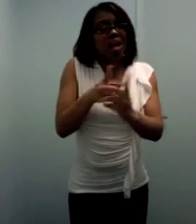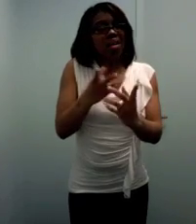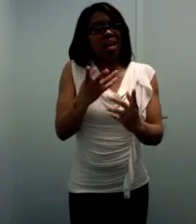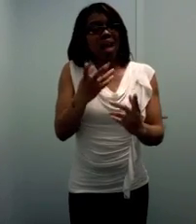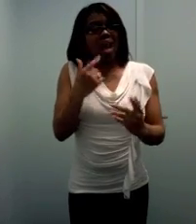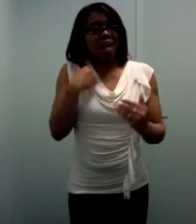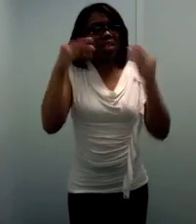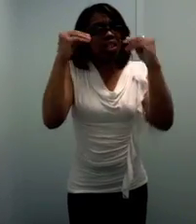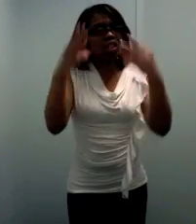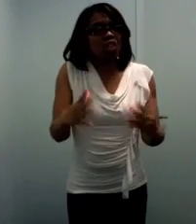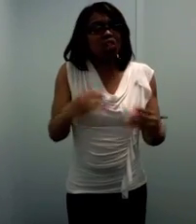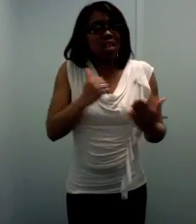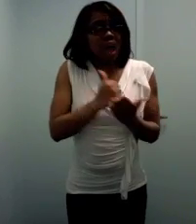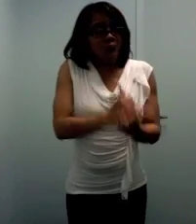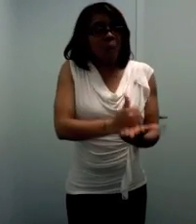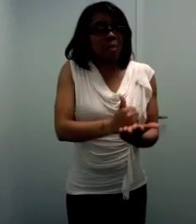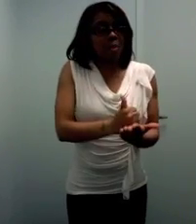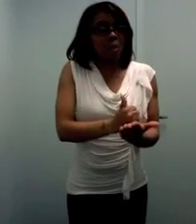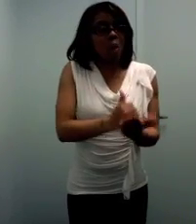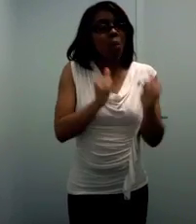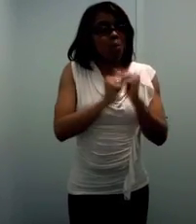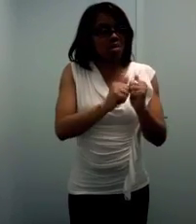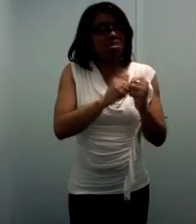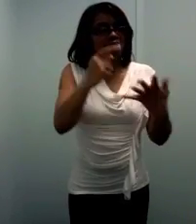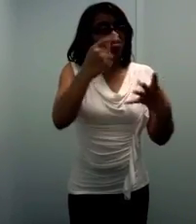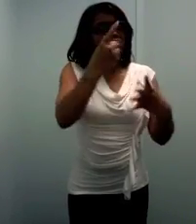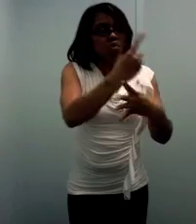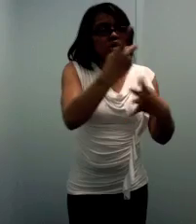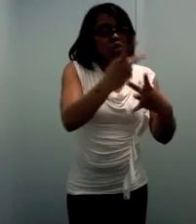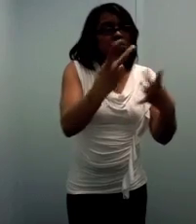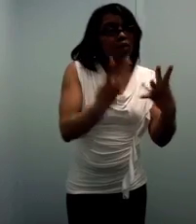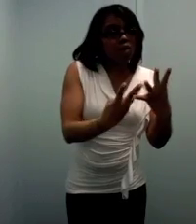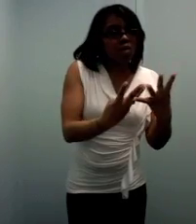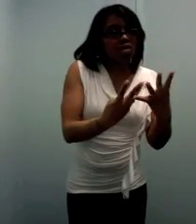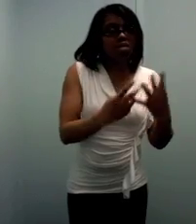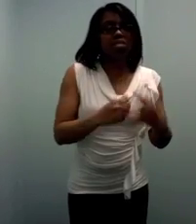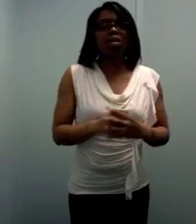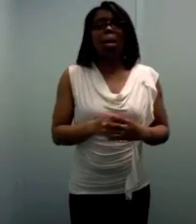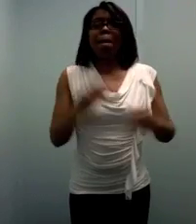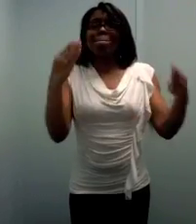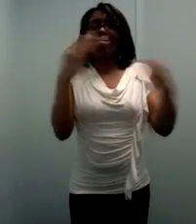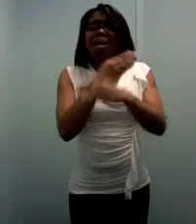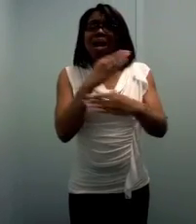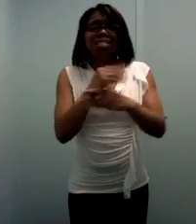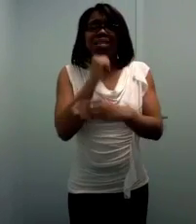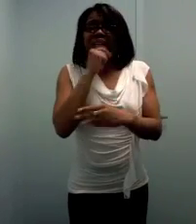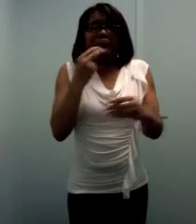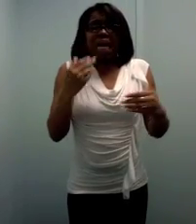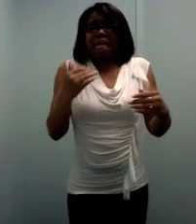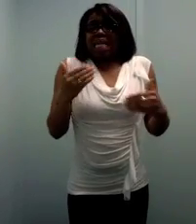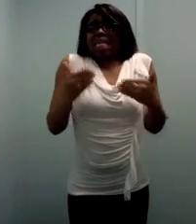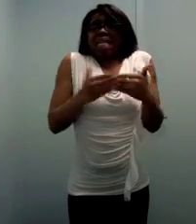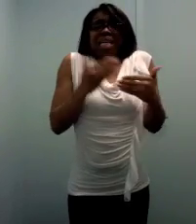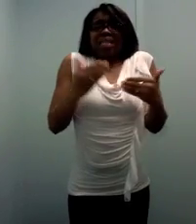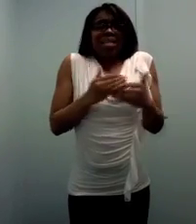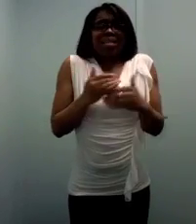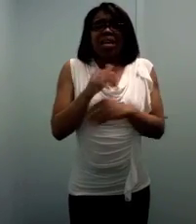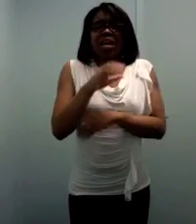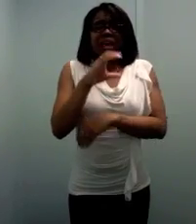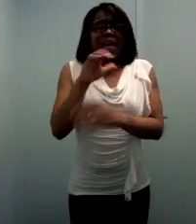how to do that. See, crucial point here, math is not equal to calculating. Math is a much broader subject than